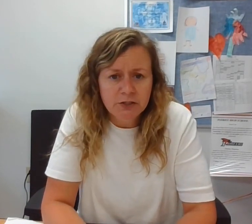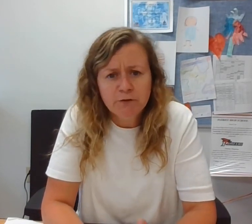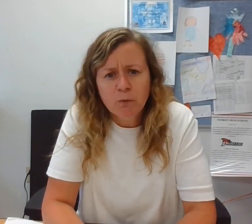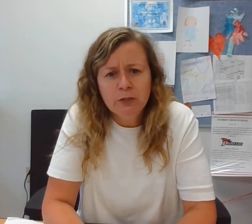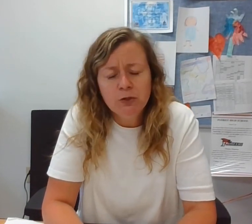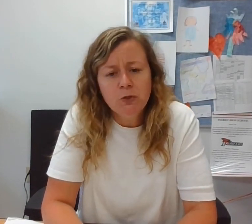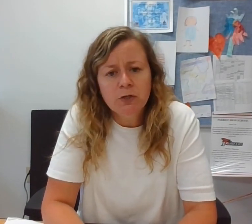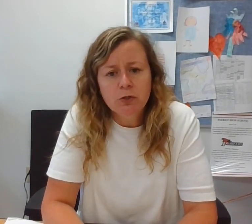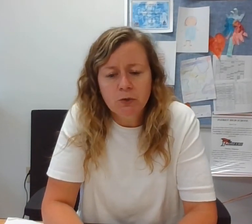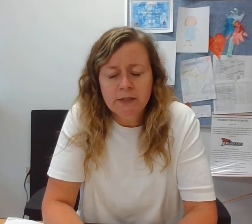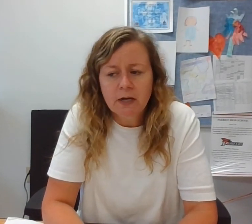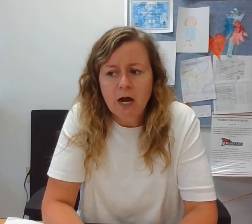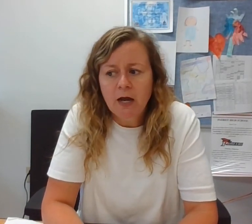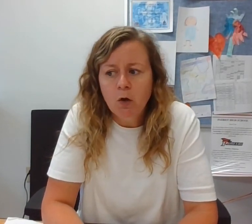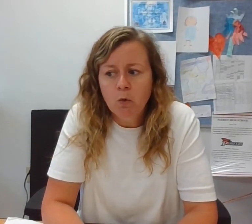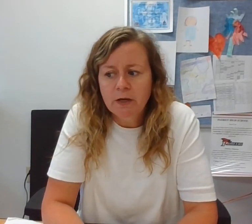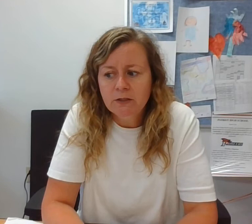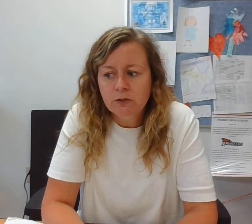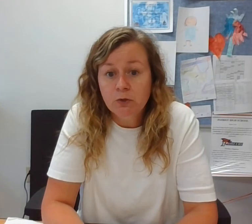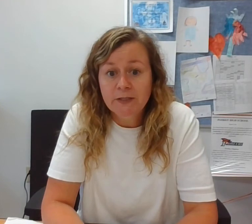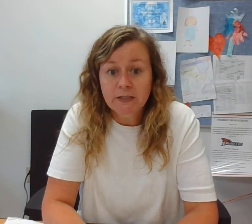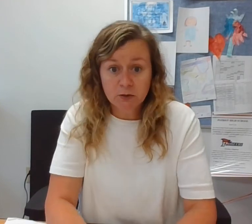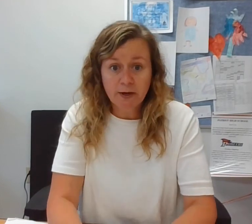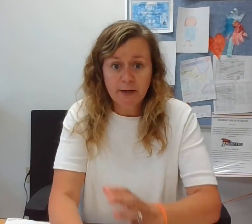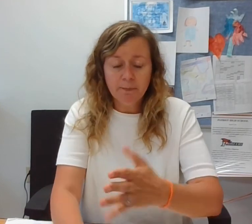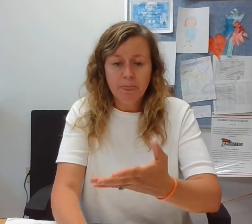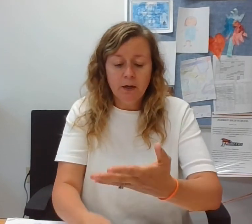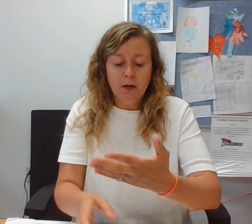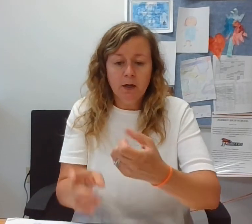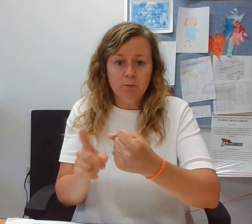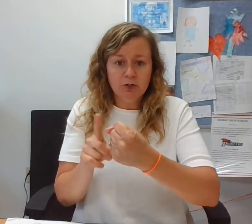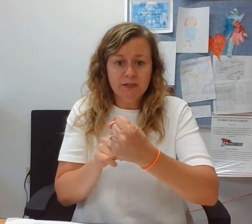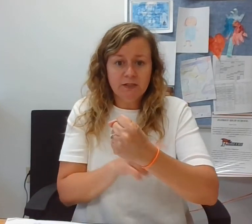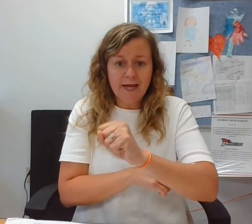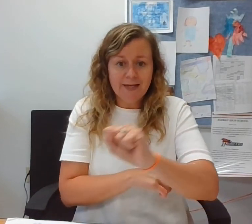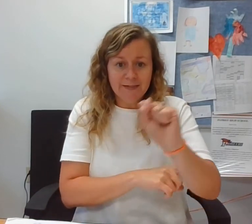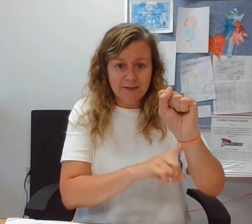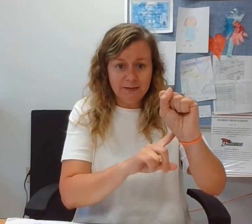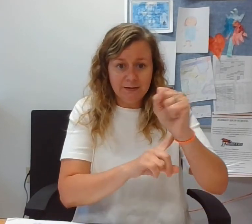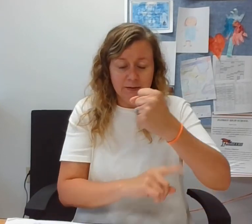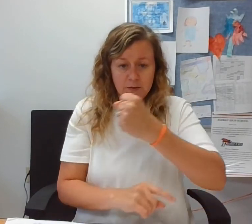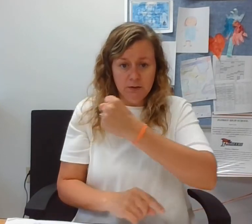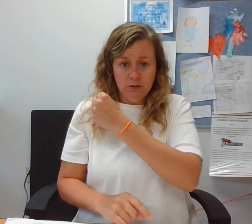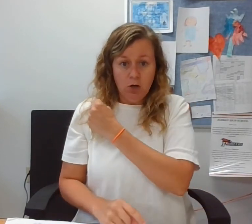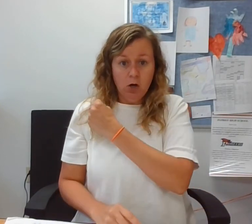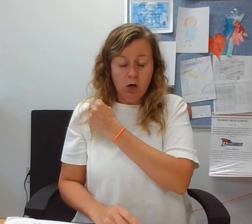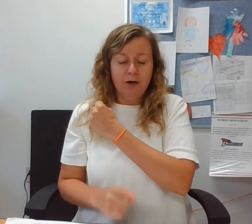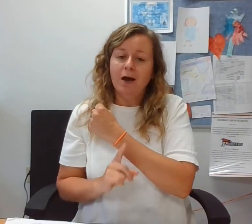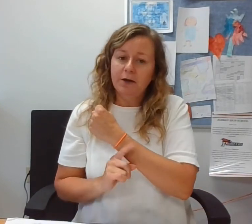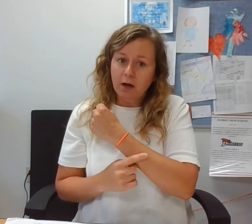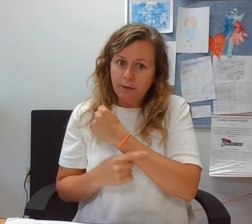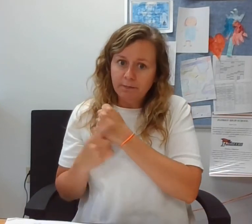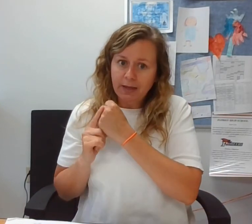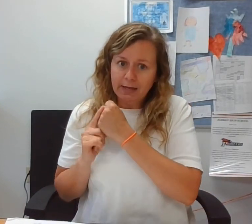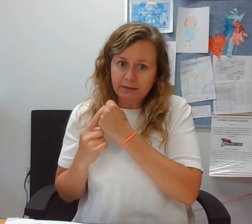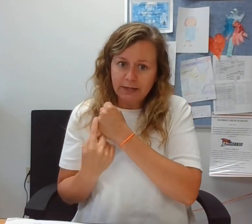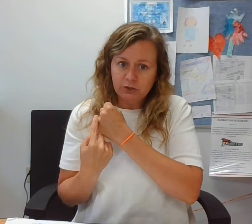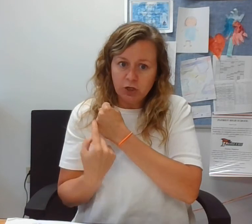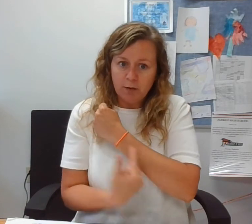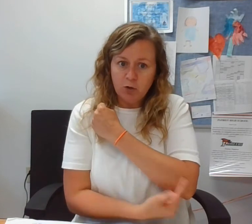different ways that you can do it. I always do it this way, which is an S, non-dom, S hand shape. Your